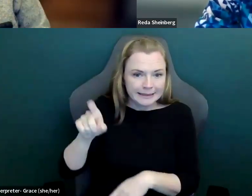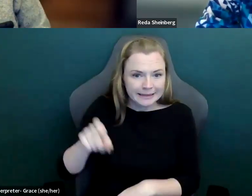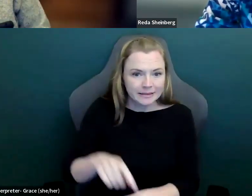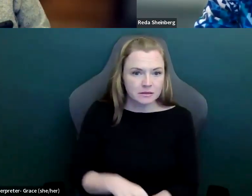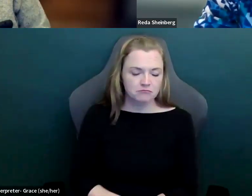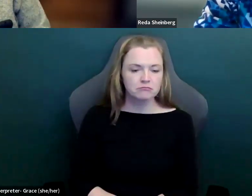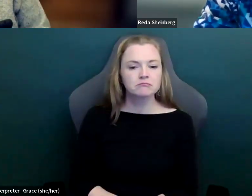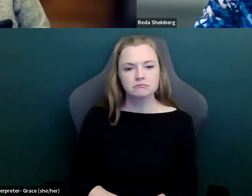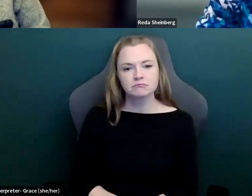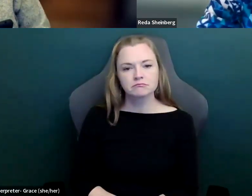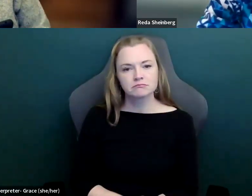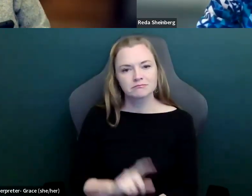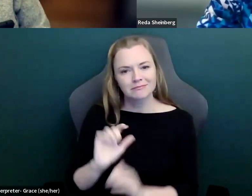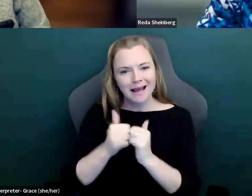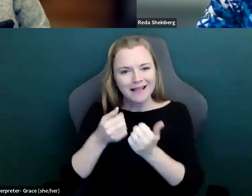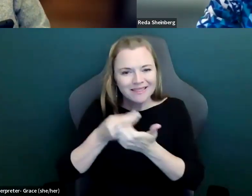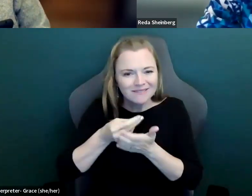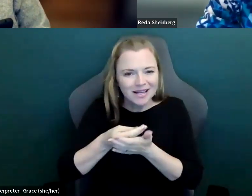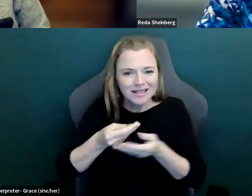contacts. So.